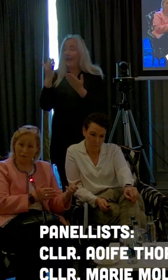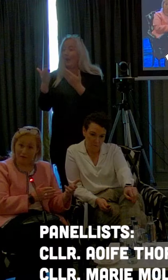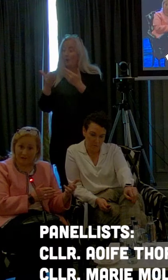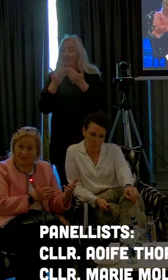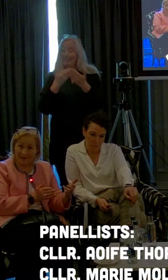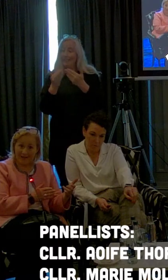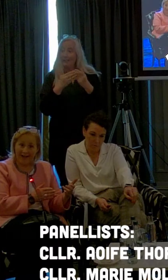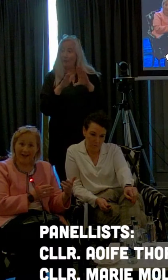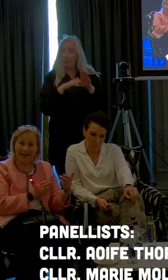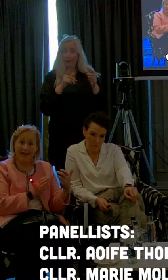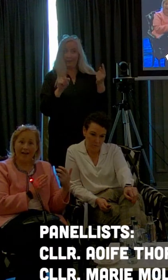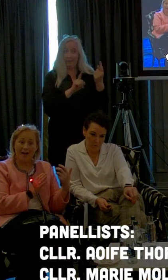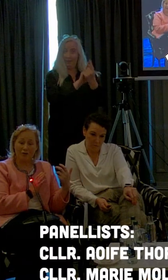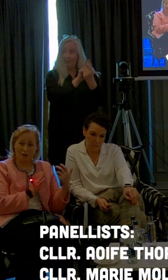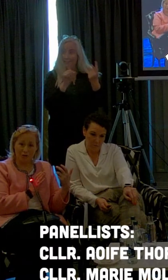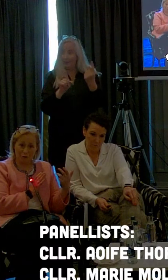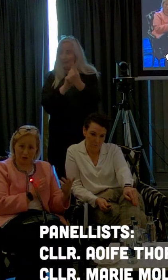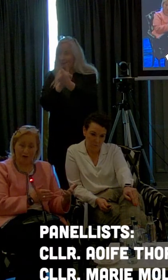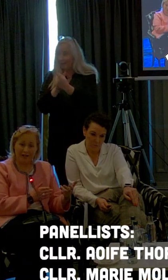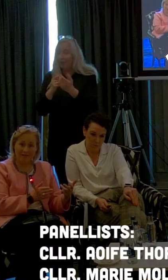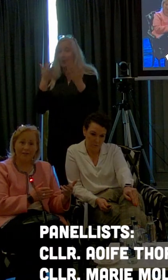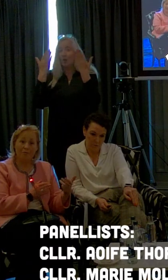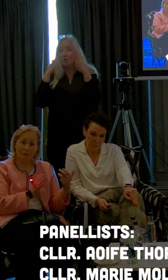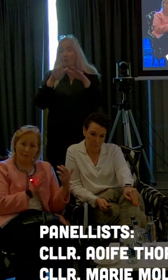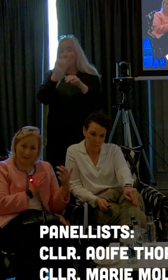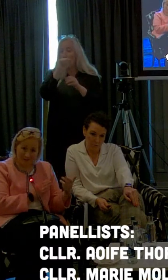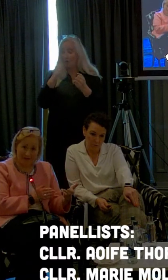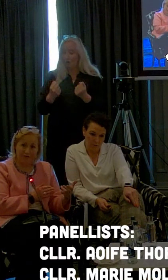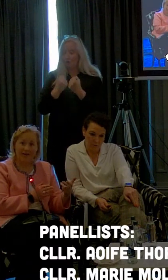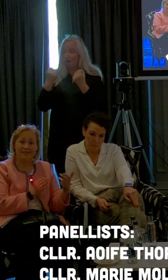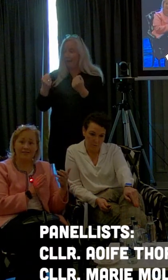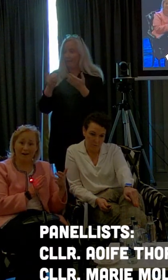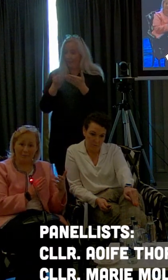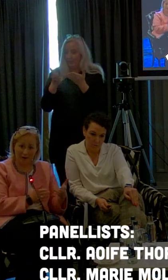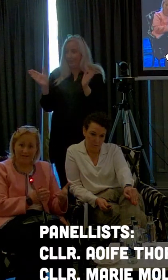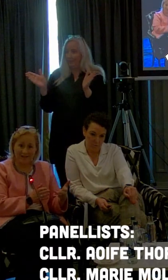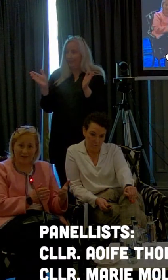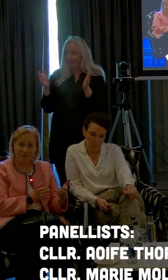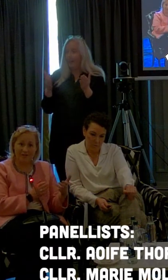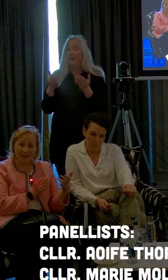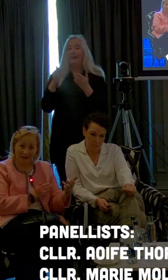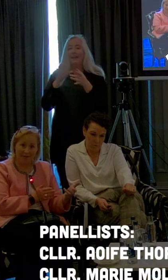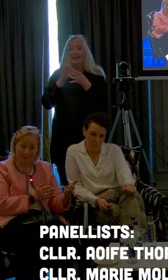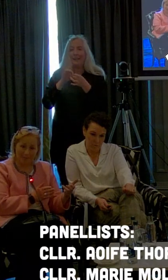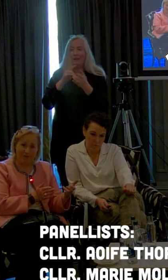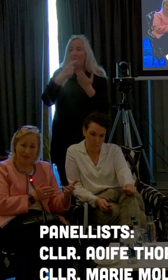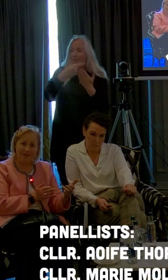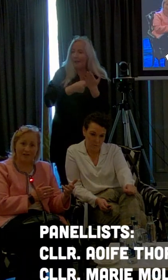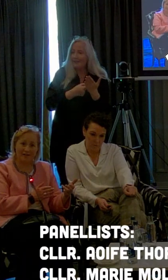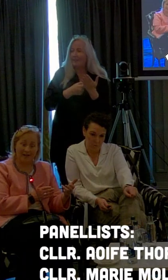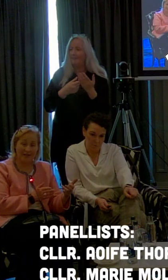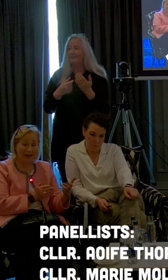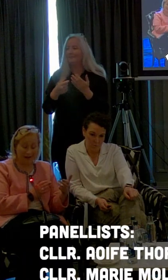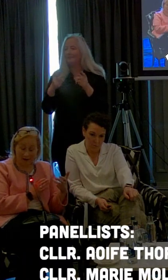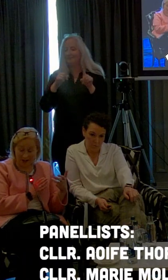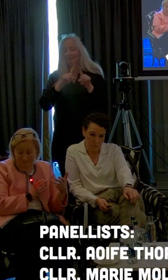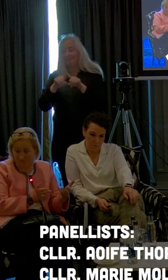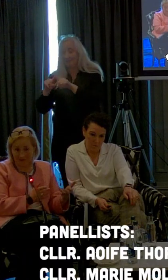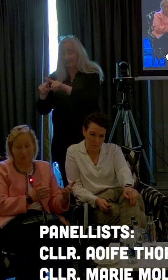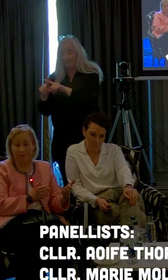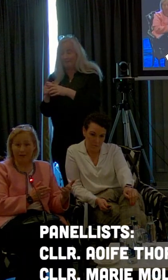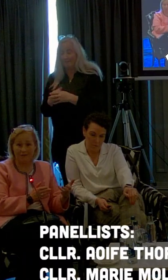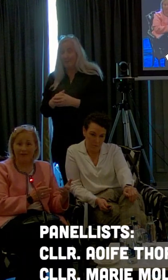your toughness. And you show your strength by being steadfast on policy issues and positions like that. And